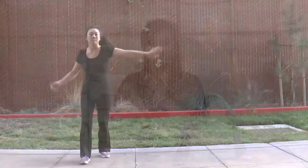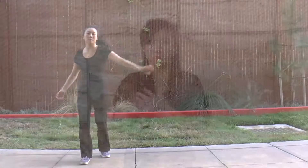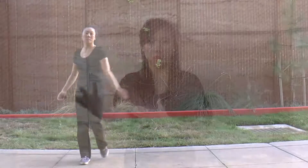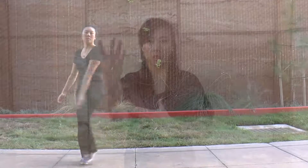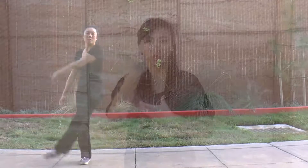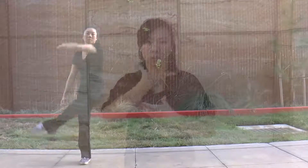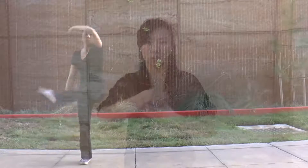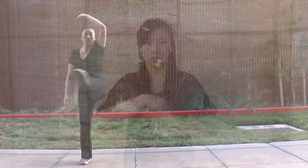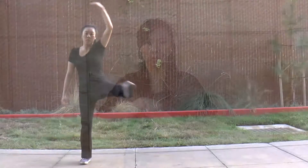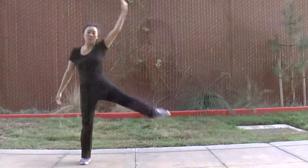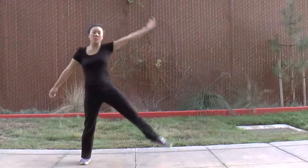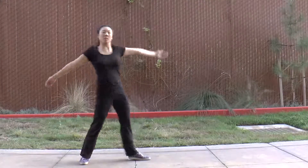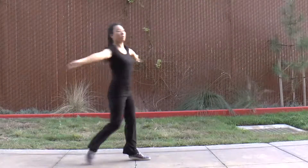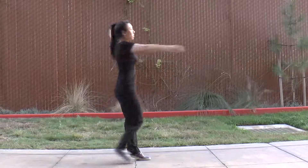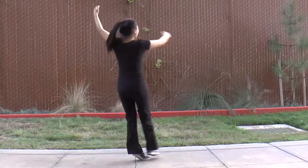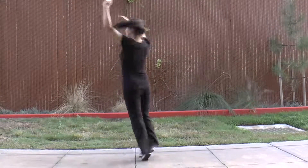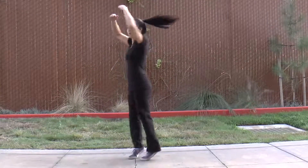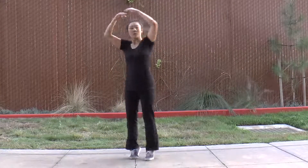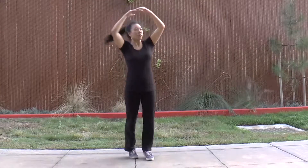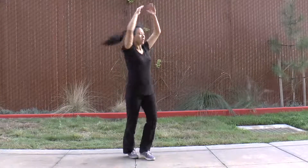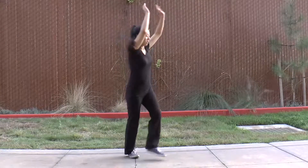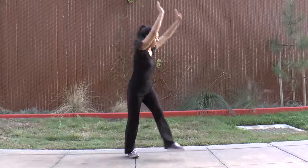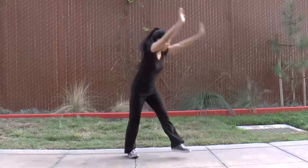music moves inside of me.